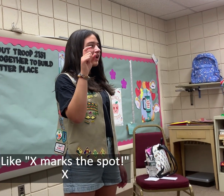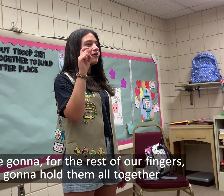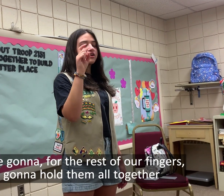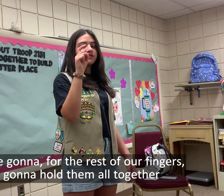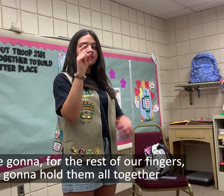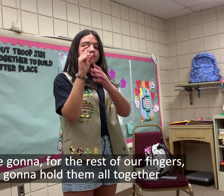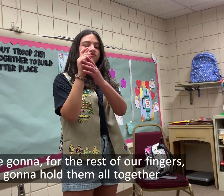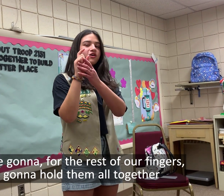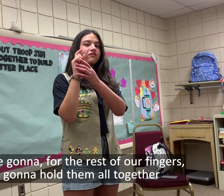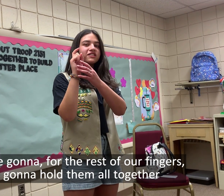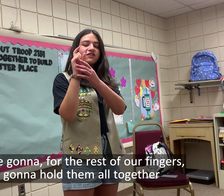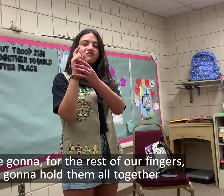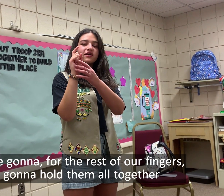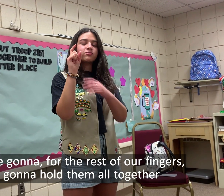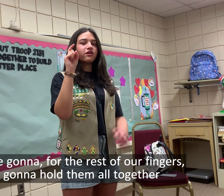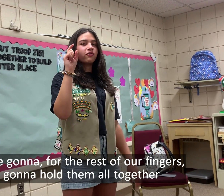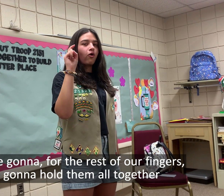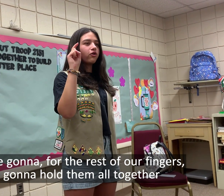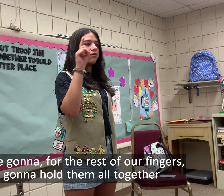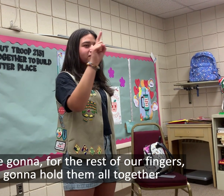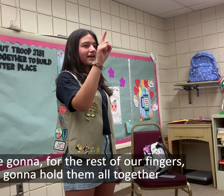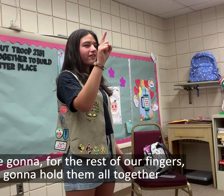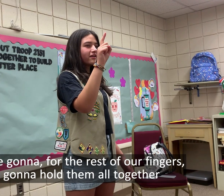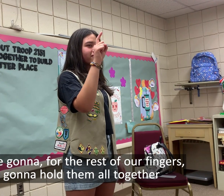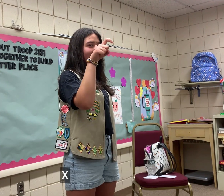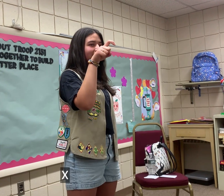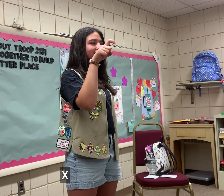we're gonna, for the rest of our fingers, we're gonna hold them all together. X.